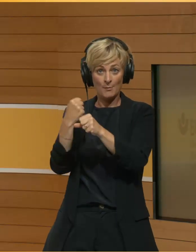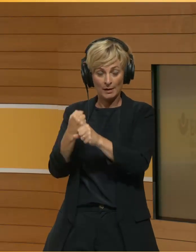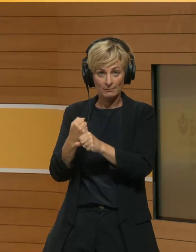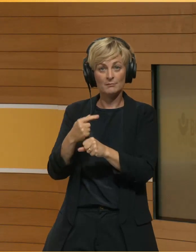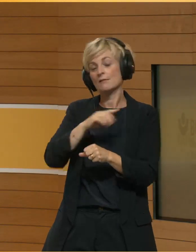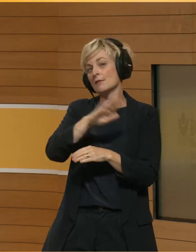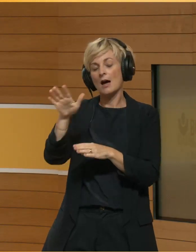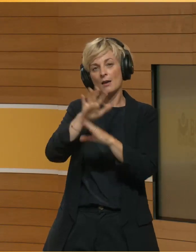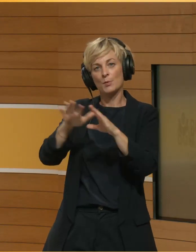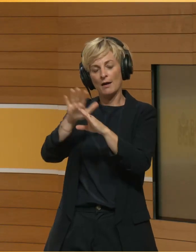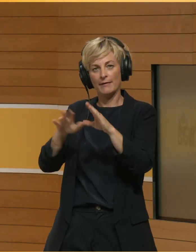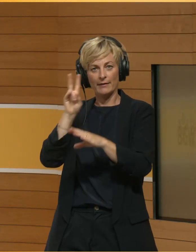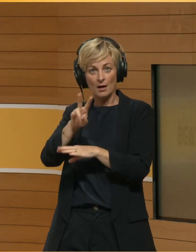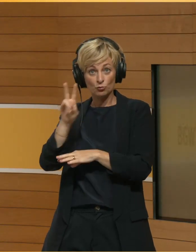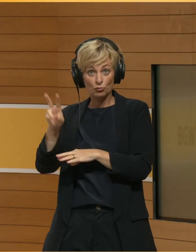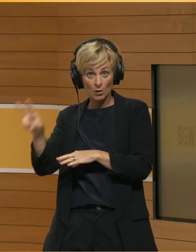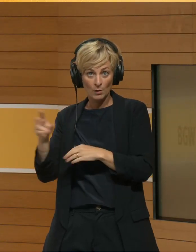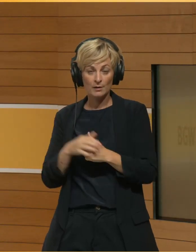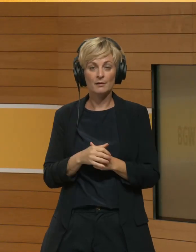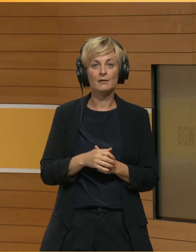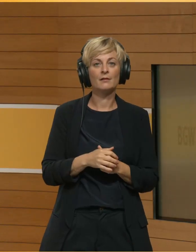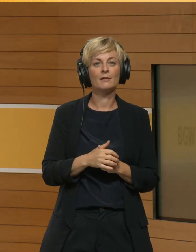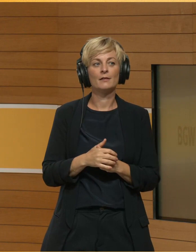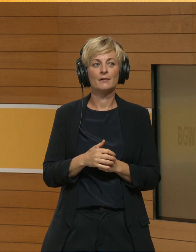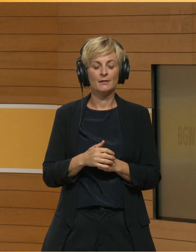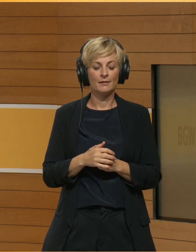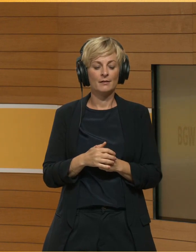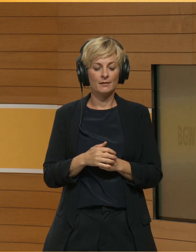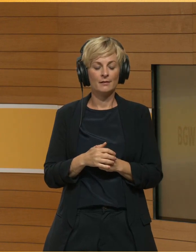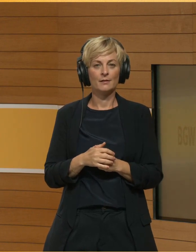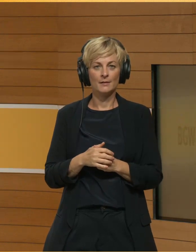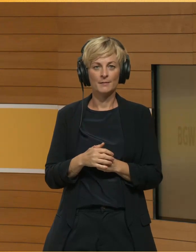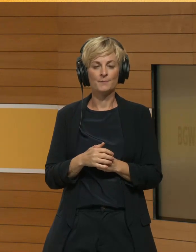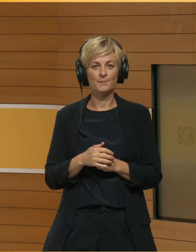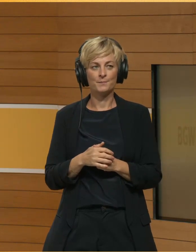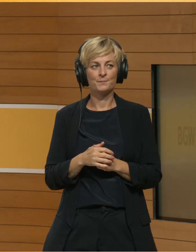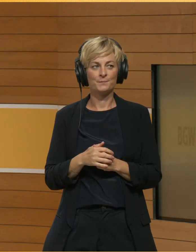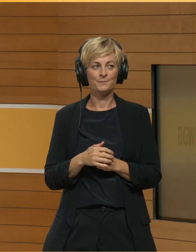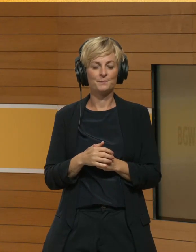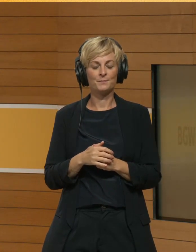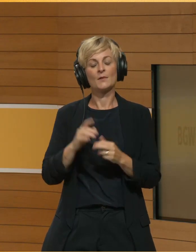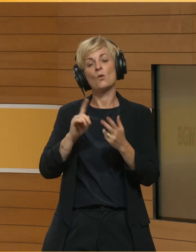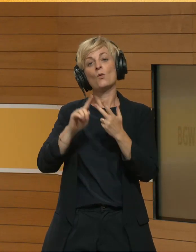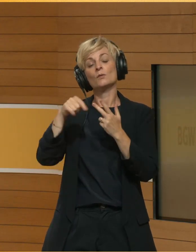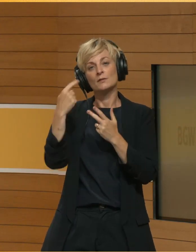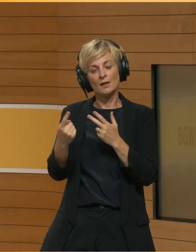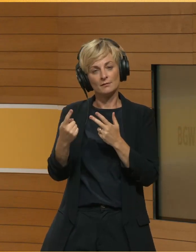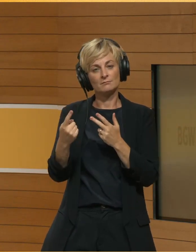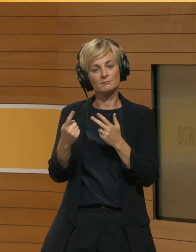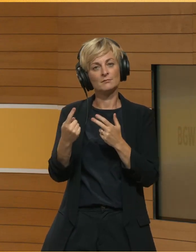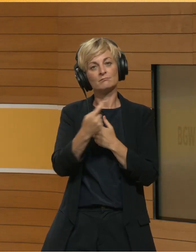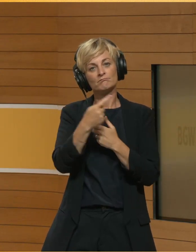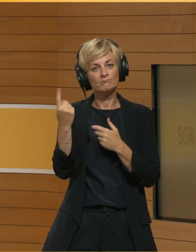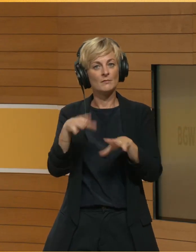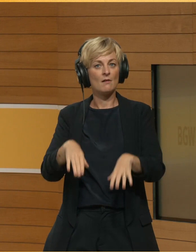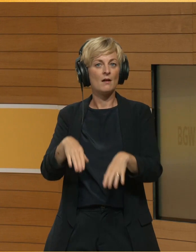which compares to the general surgery, and then they will start project, and they have supervising with the APNs and the